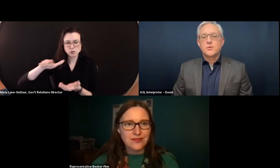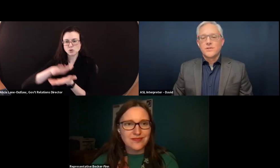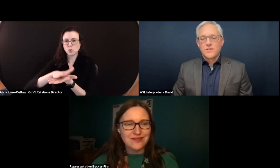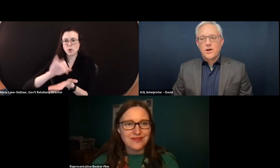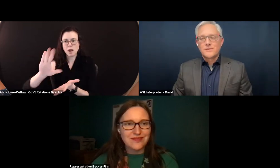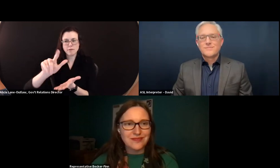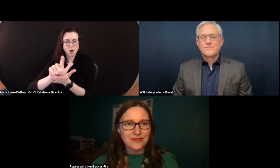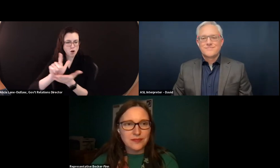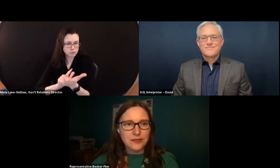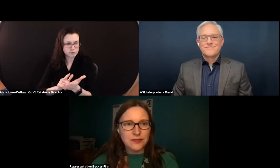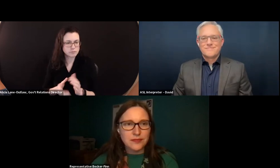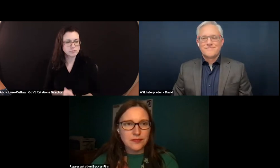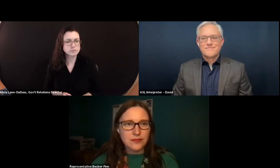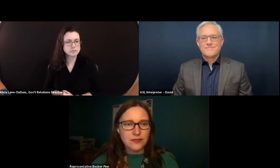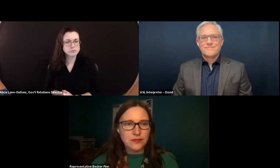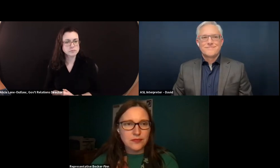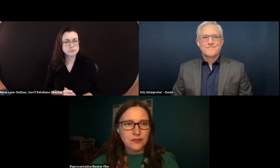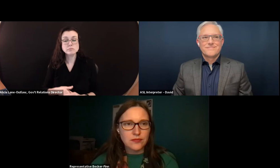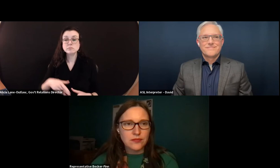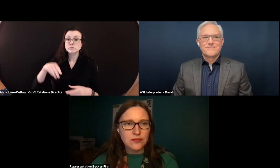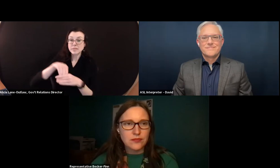Mitchell Hamlin School of Law.